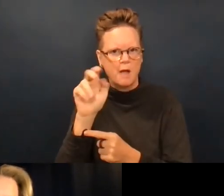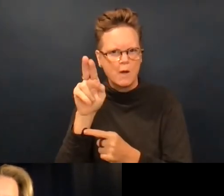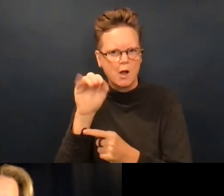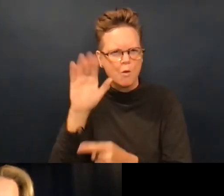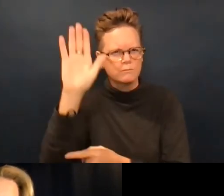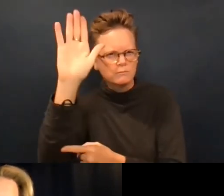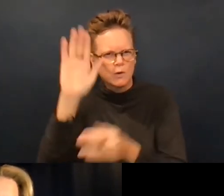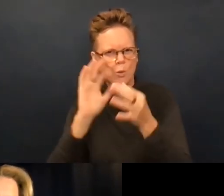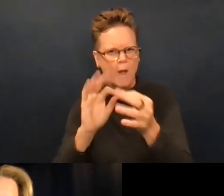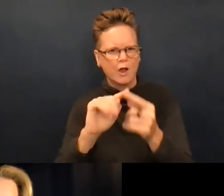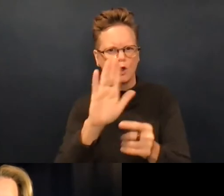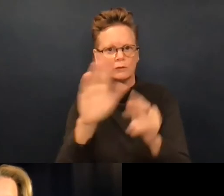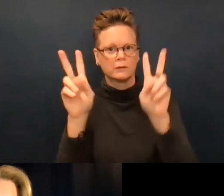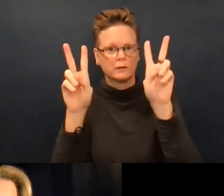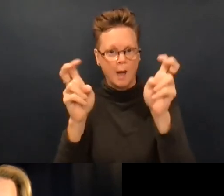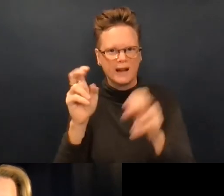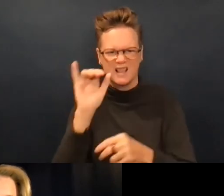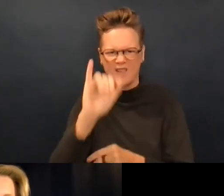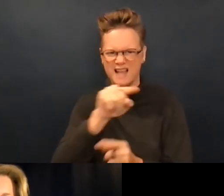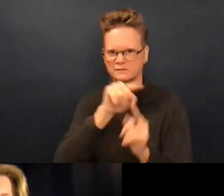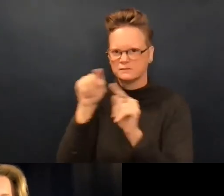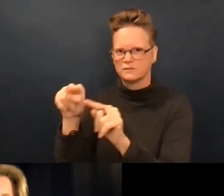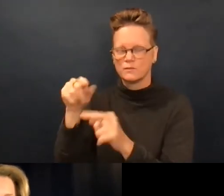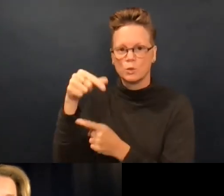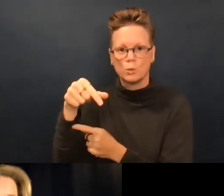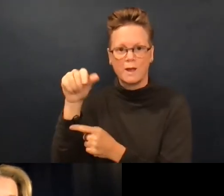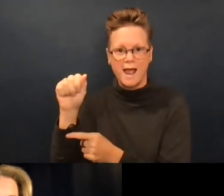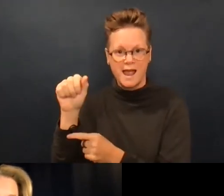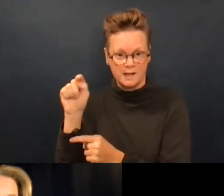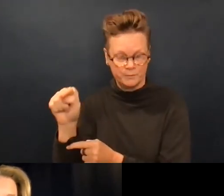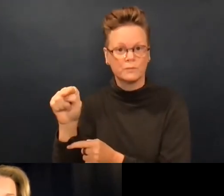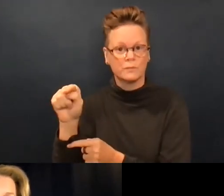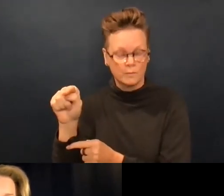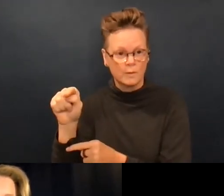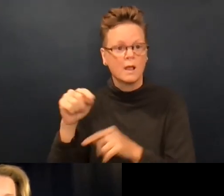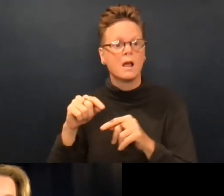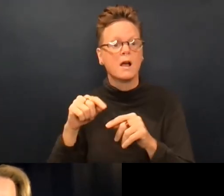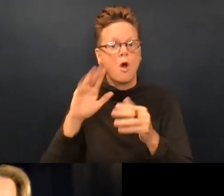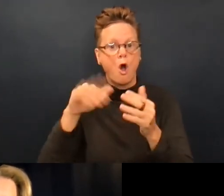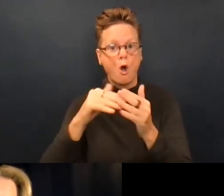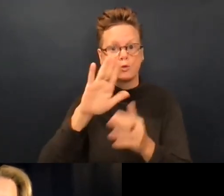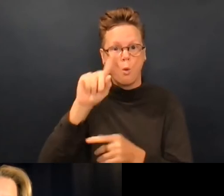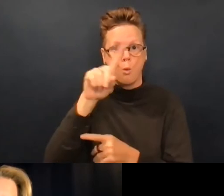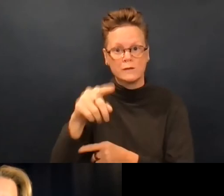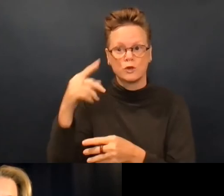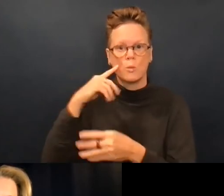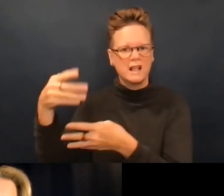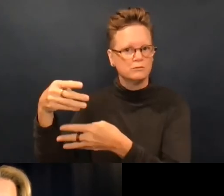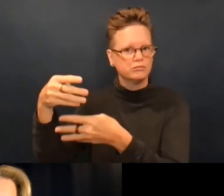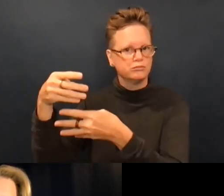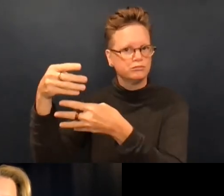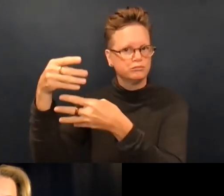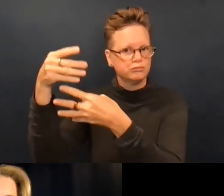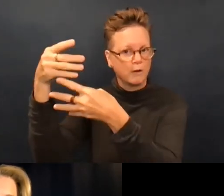for Julie Rems Mario to answer your question, some specific topic that maybe she's talked about, that's what you want to put in the Q&A